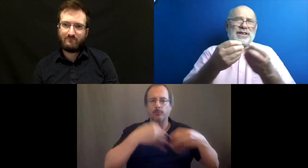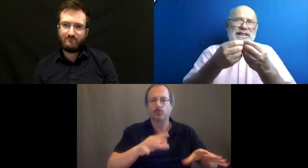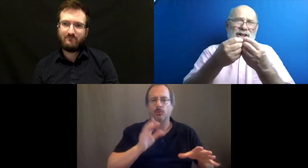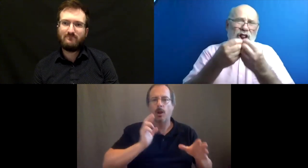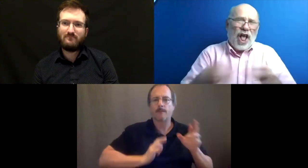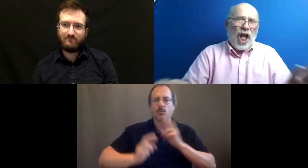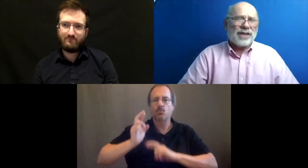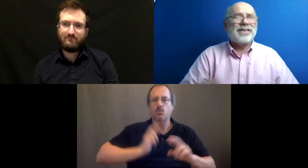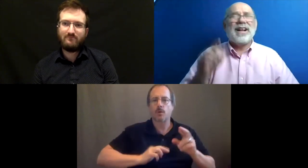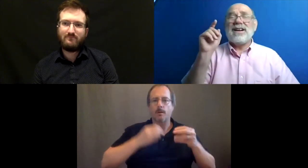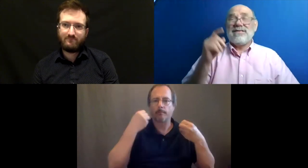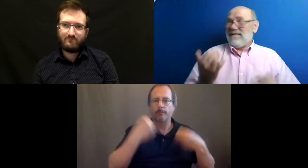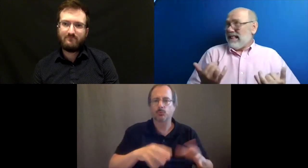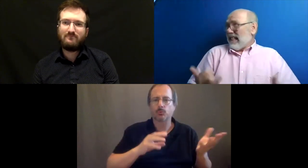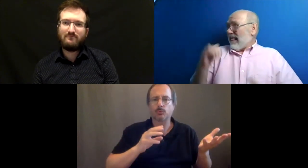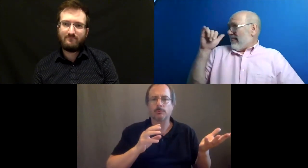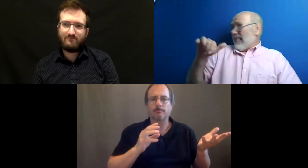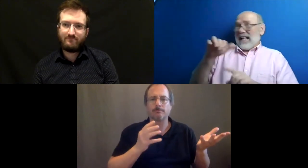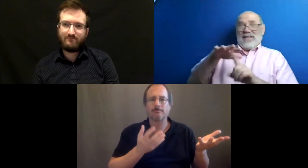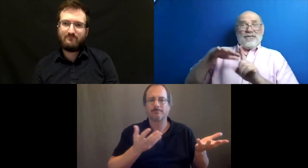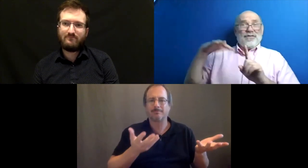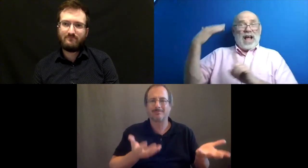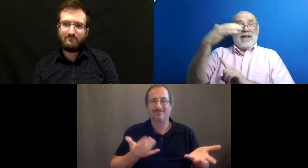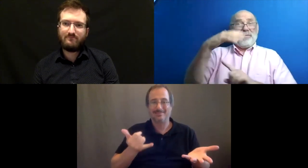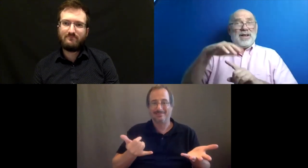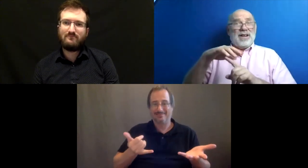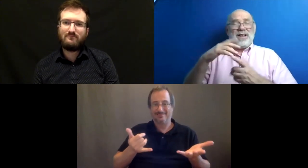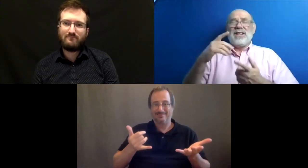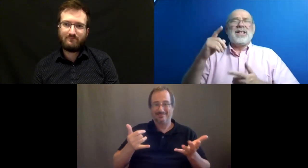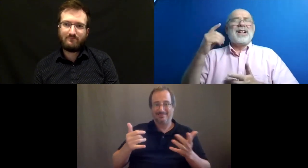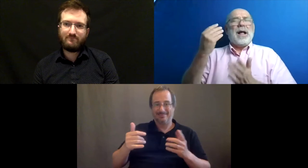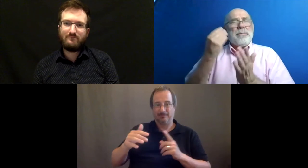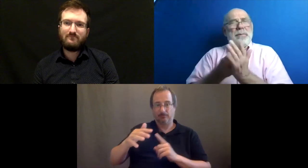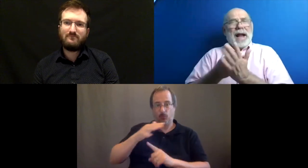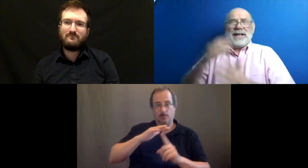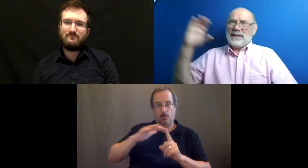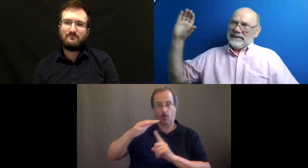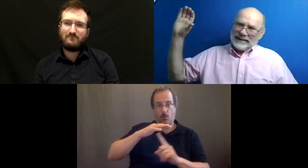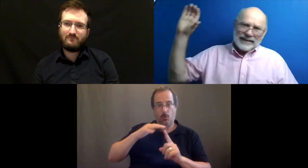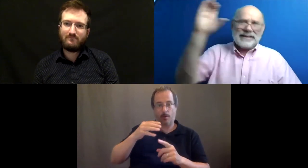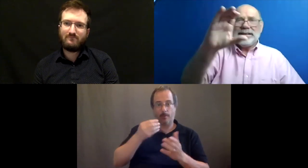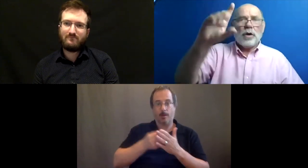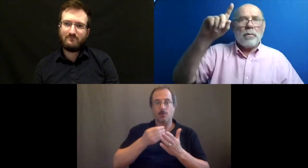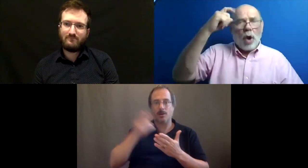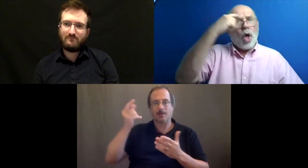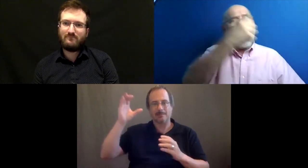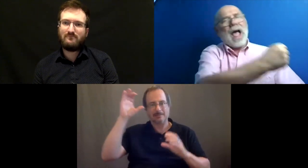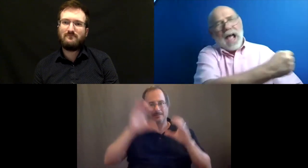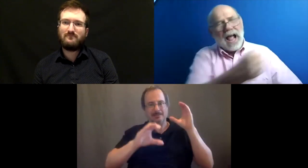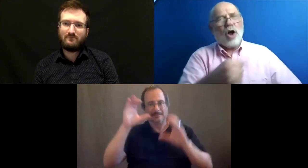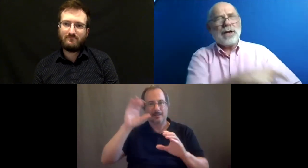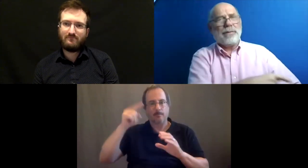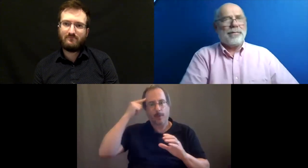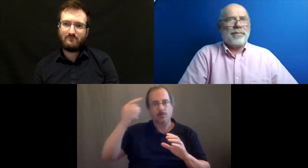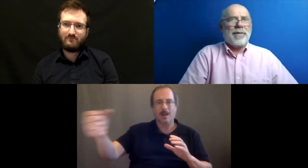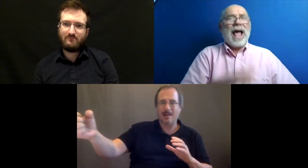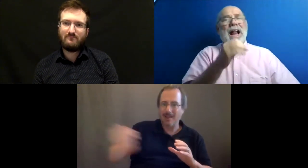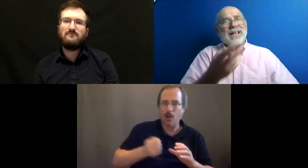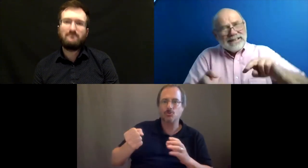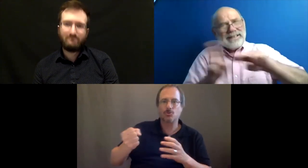are losing a great deal of revenue these days, especially in our current climate and environment. Funding needs to be provided